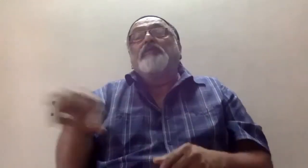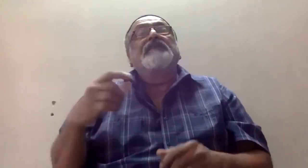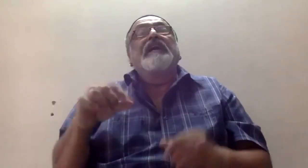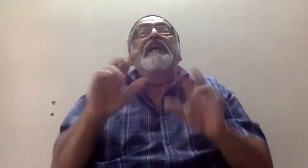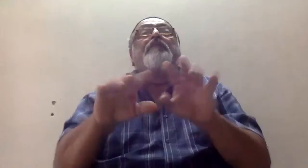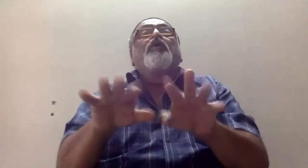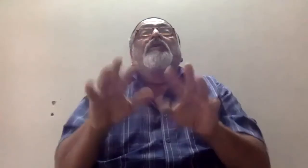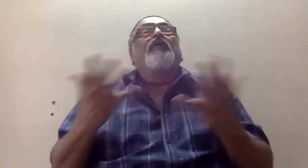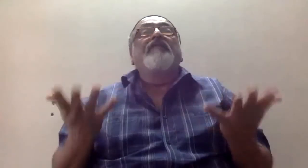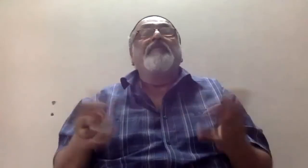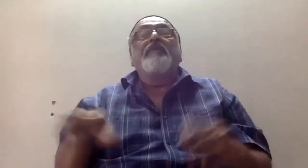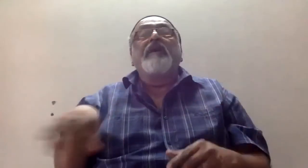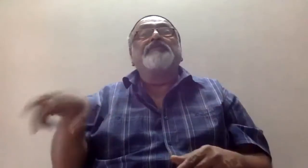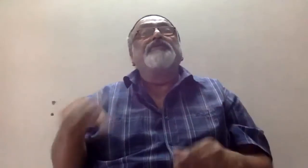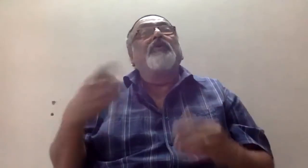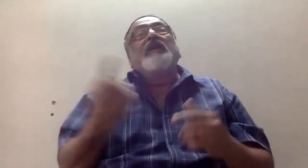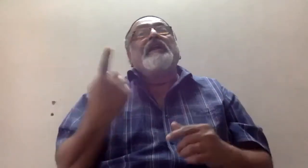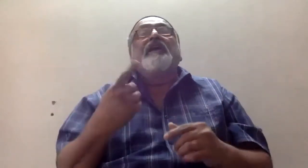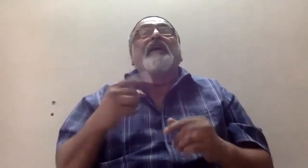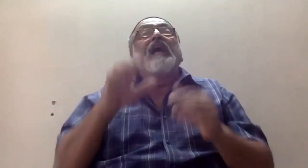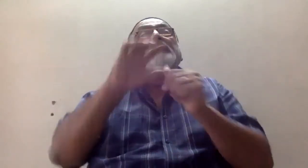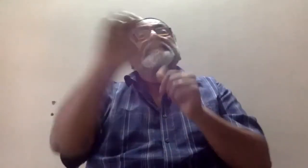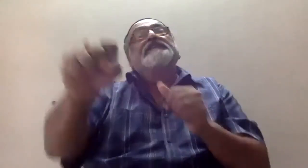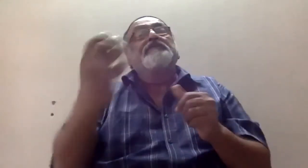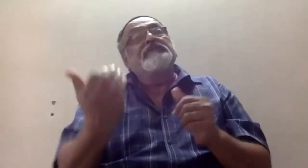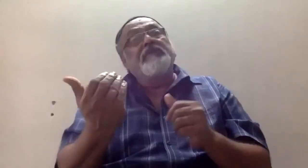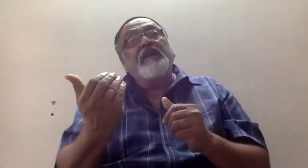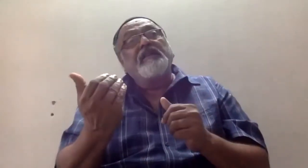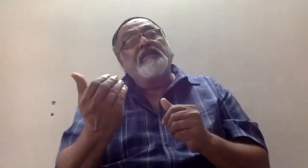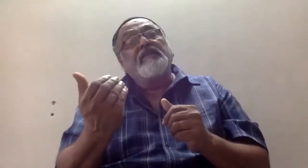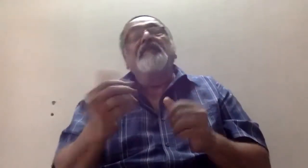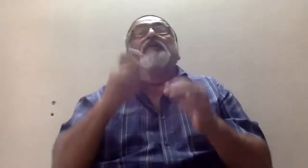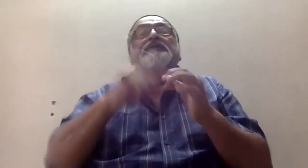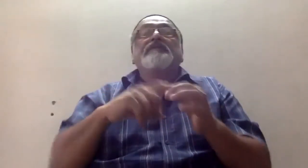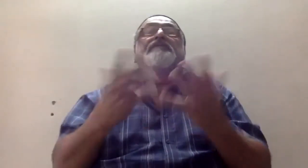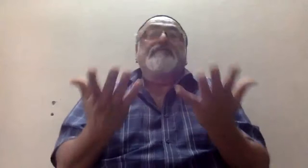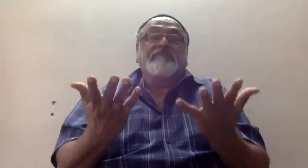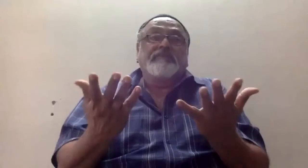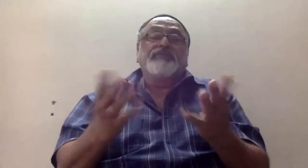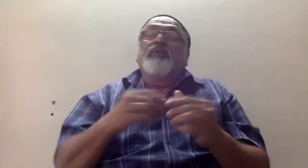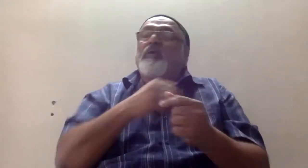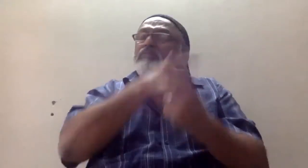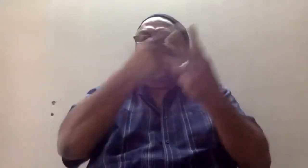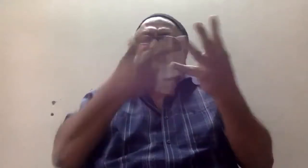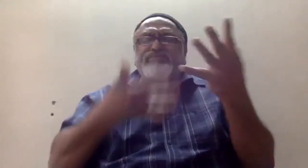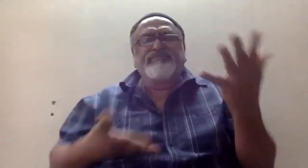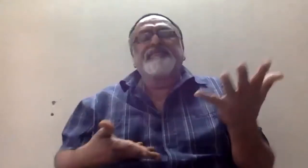So all these elements are currently a challenge, and they became further challenge when the COVID